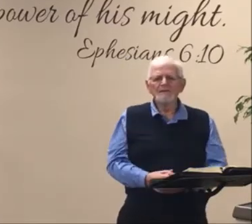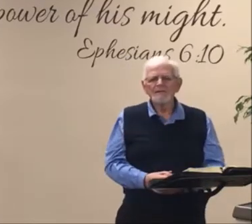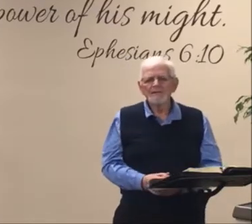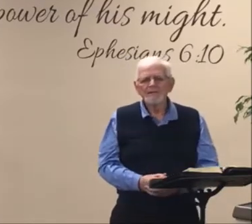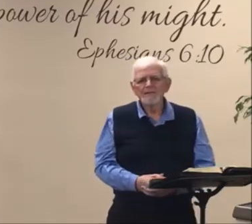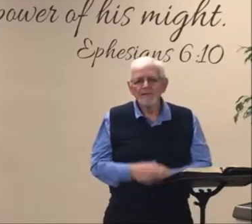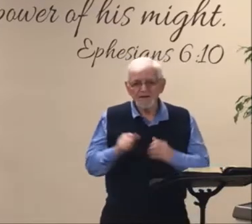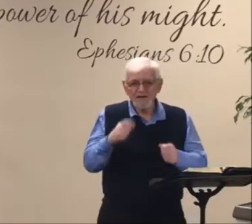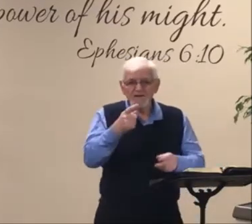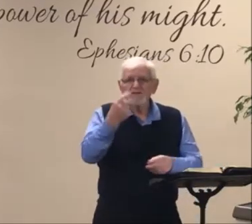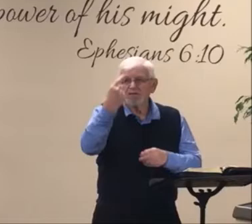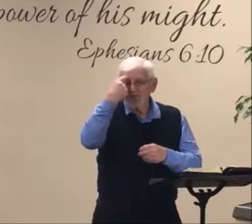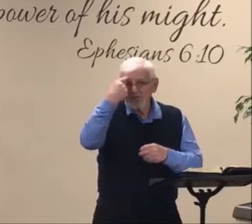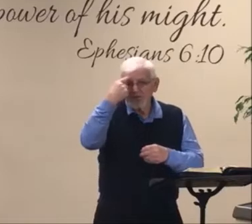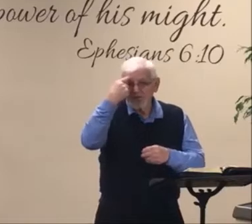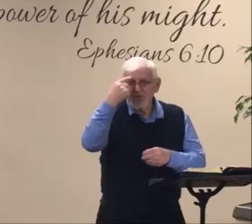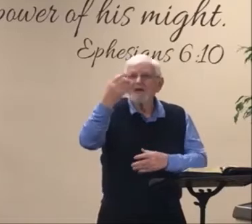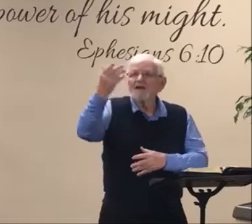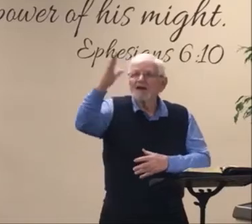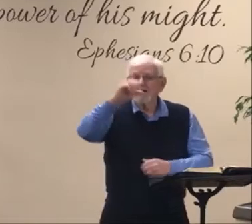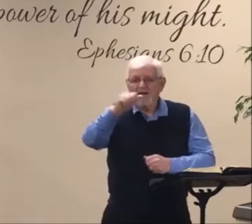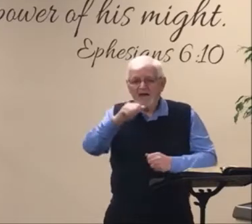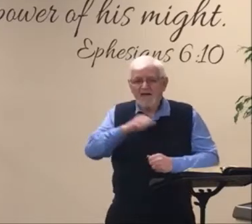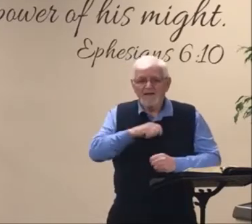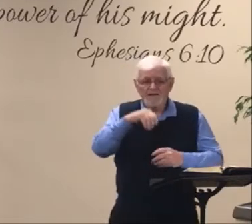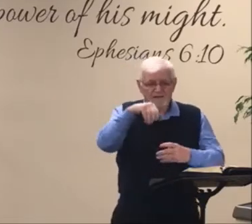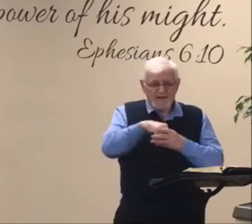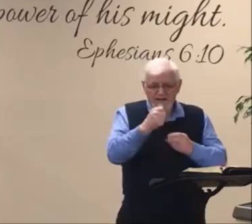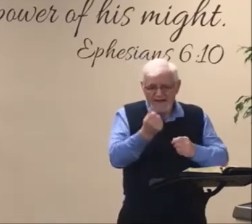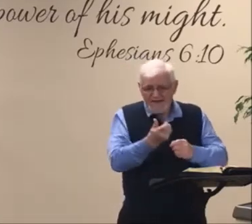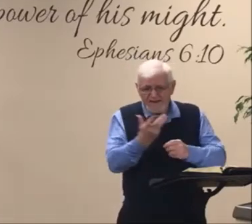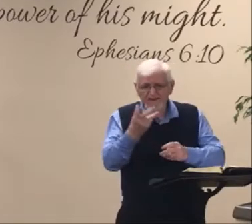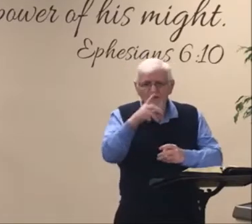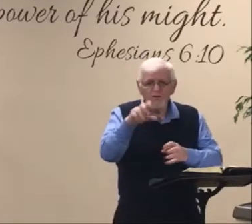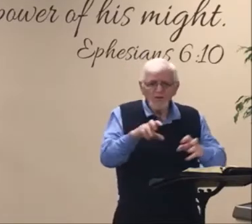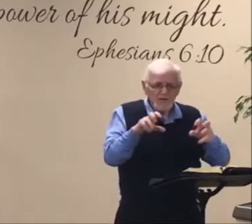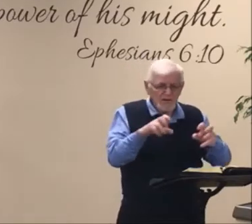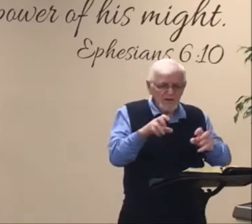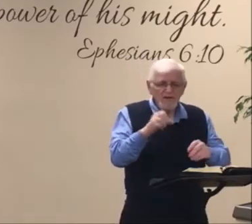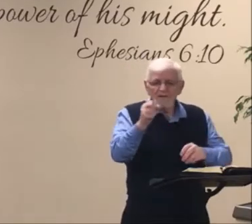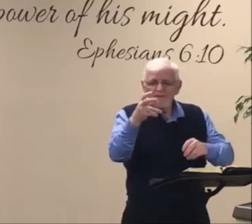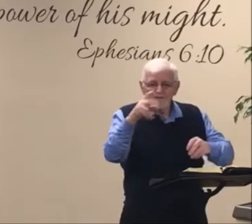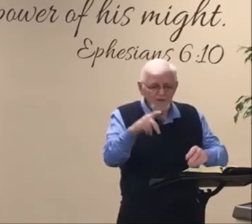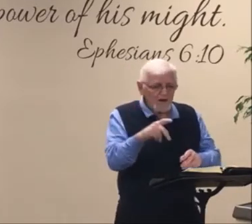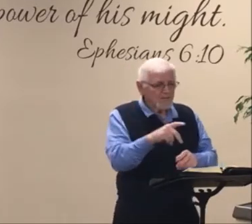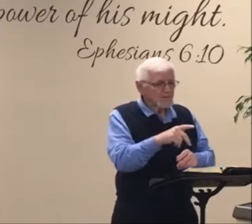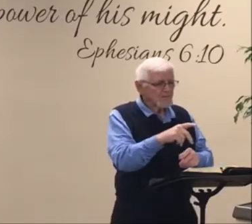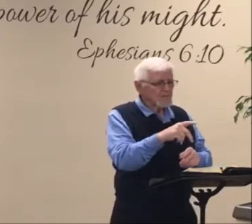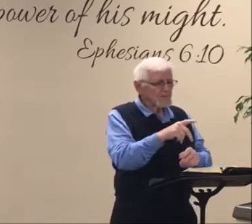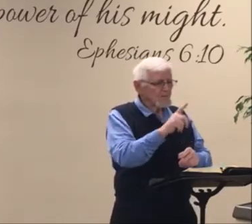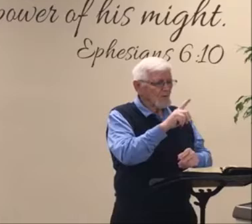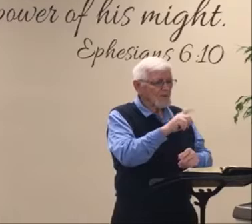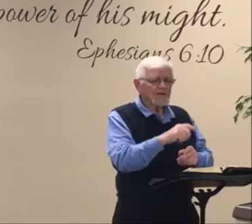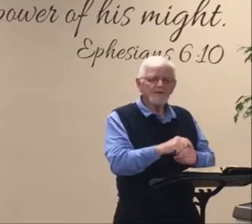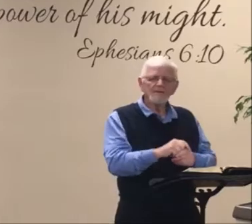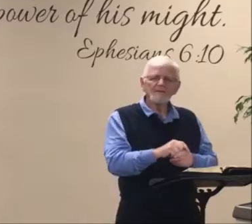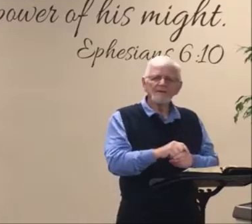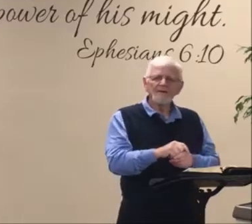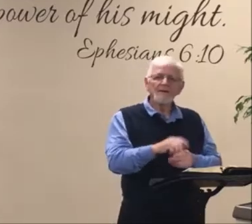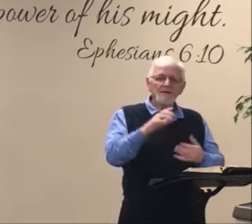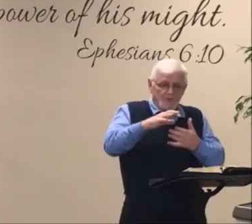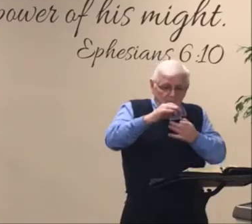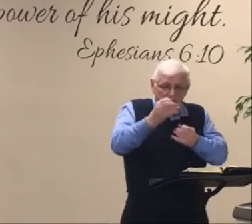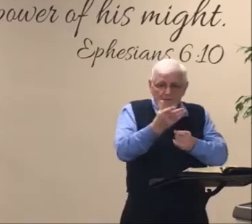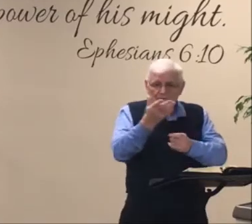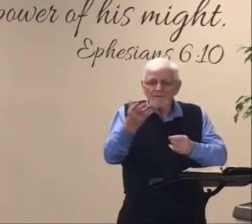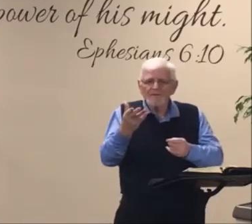Do you consider God's attitude in anything you do? I mean, shop at the supermarket of your choice, sure. But we're talking about spiritual things,